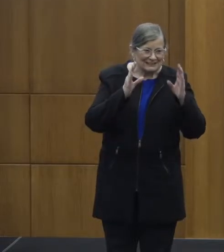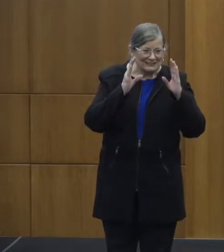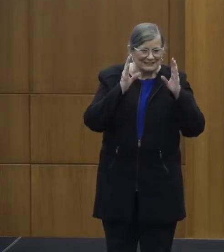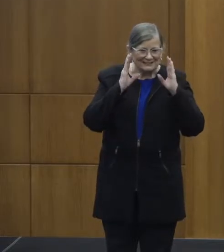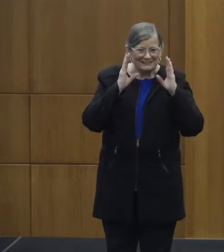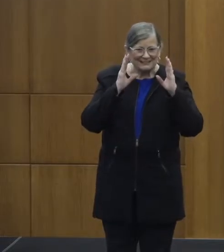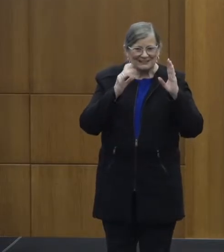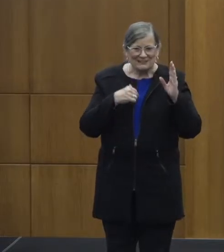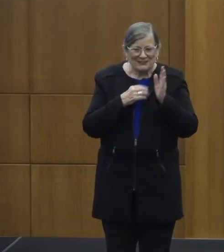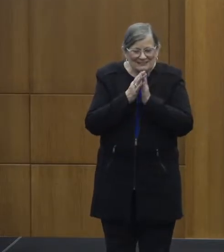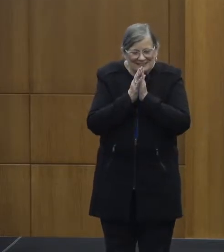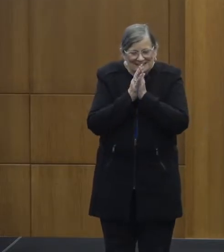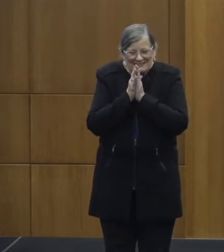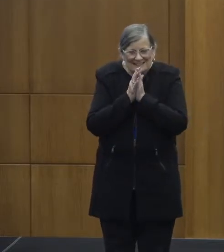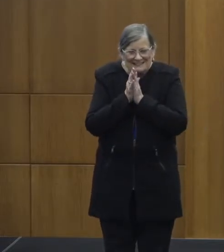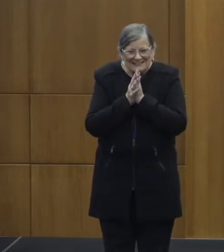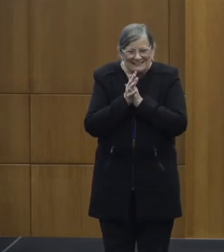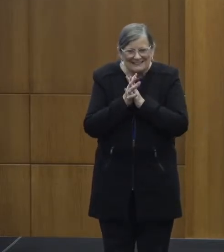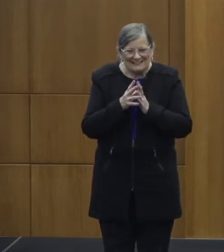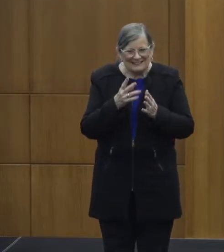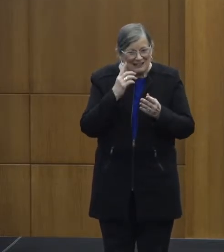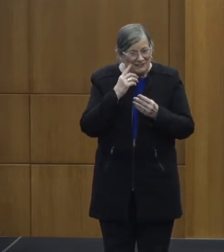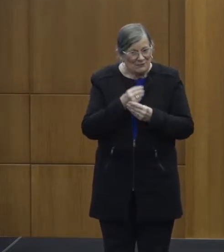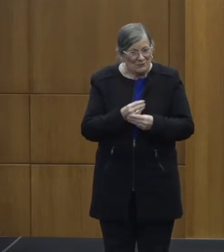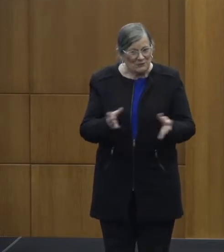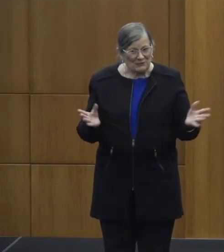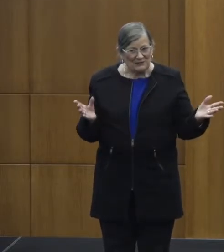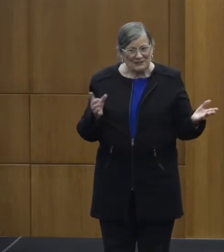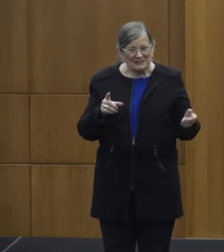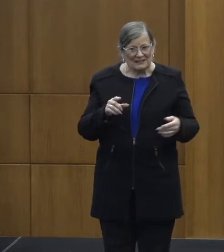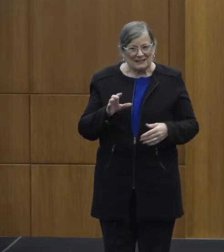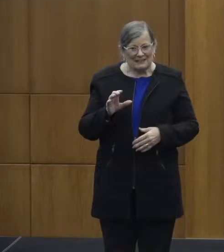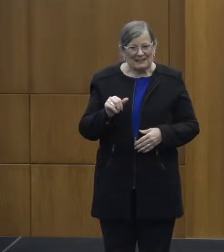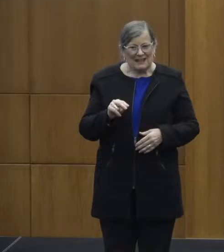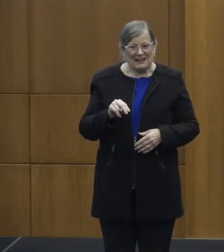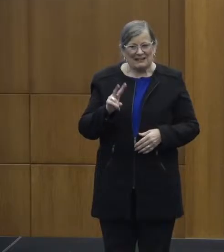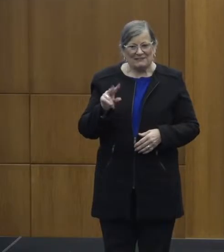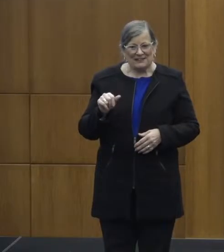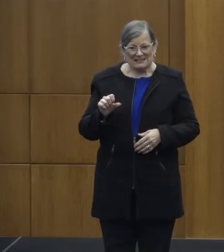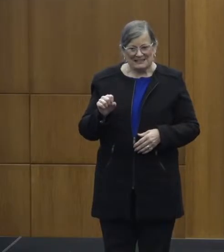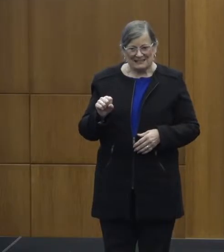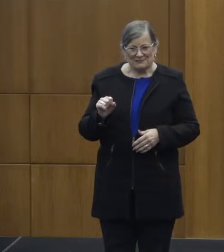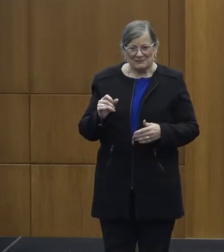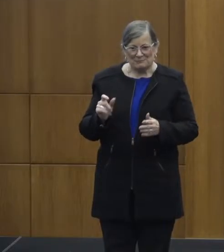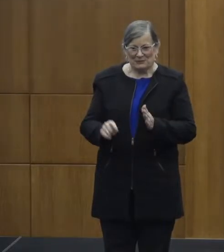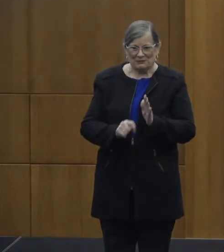being back in touch if we need to throughout the canvass period. Thanks again for a very smooth election.